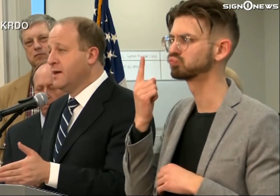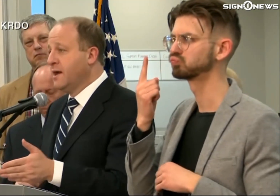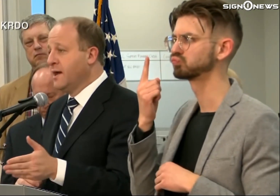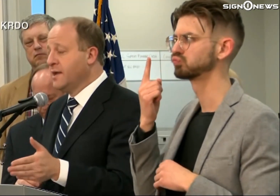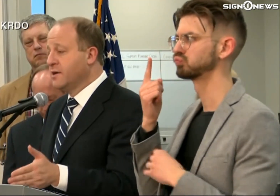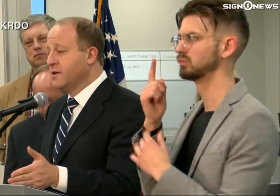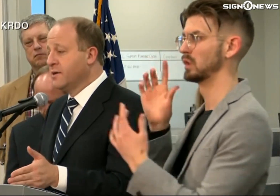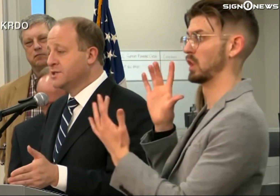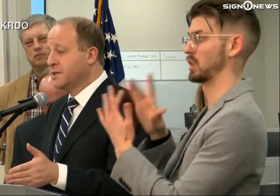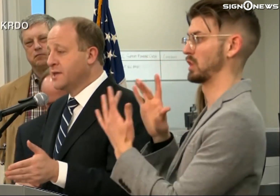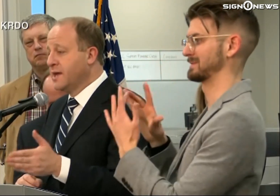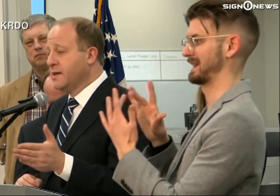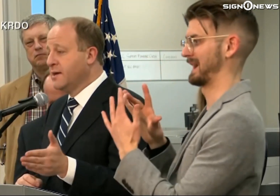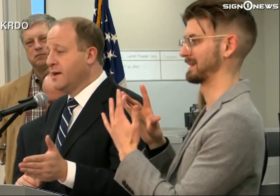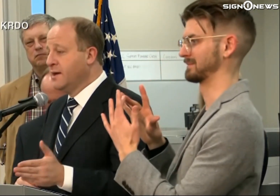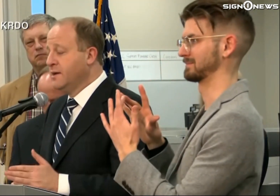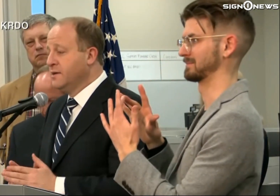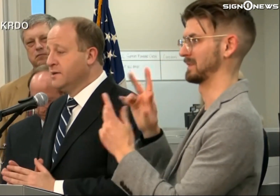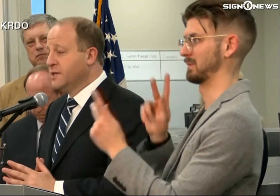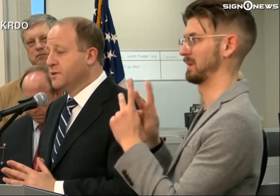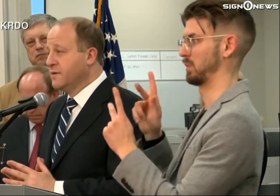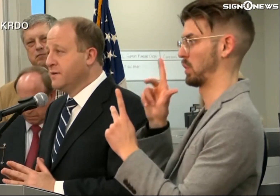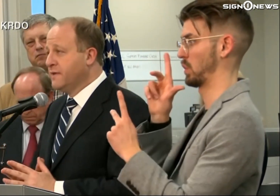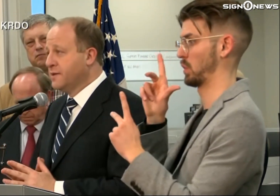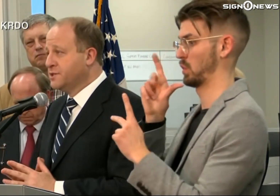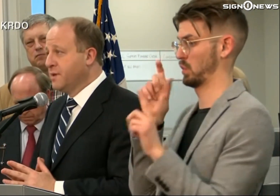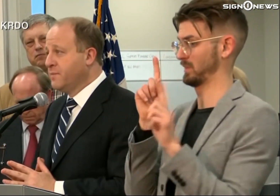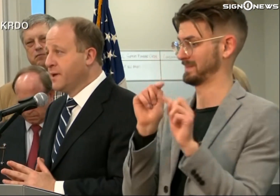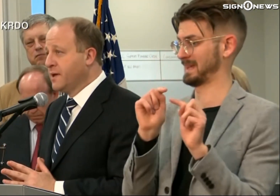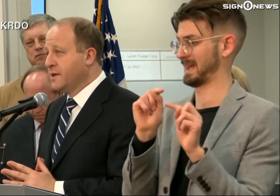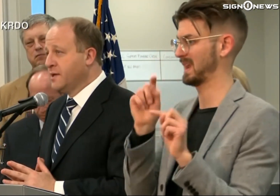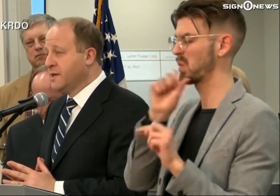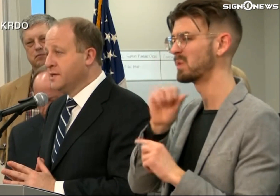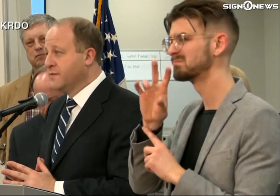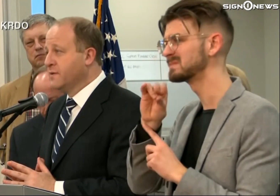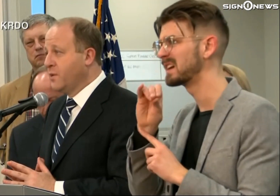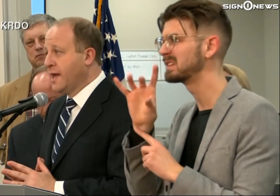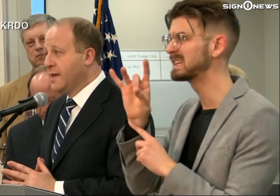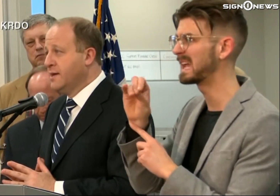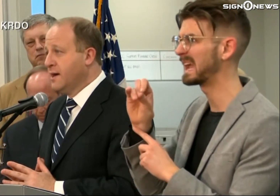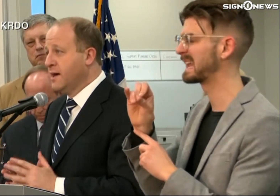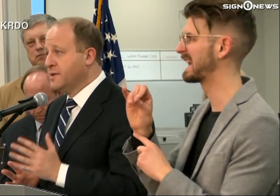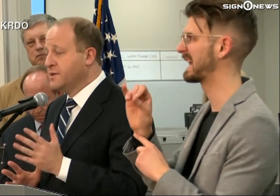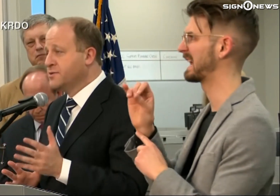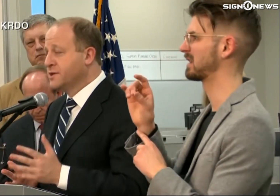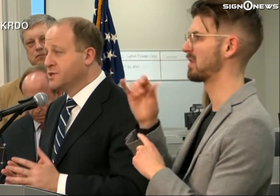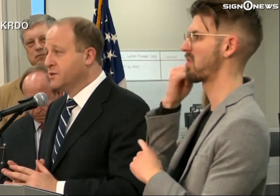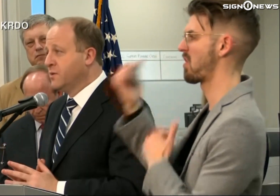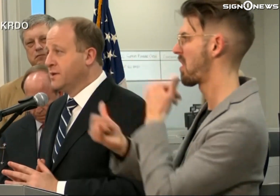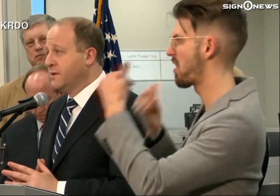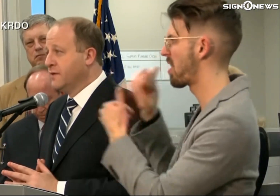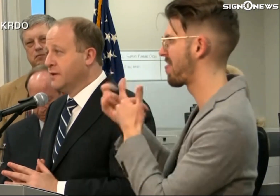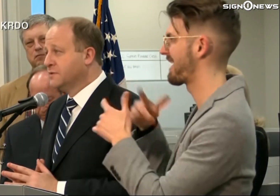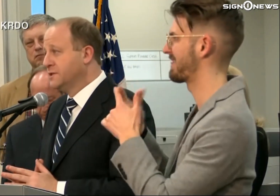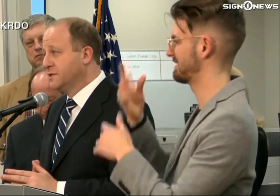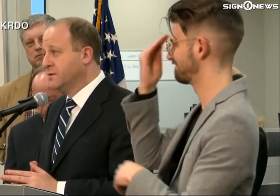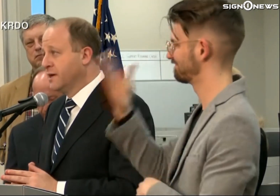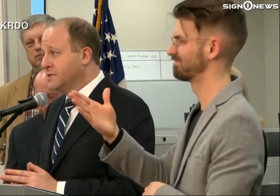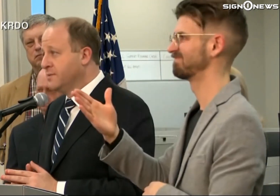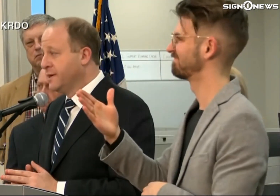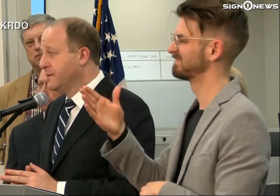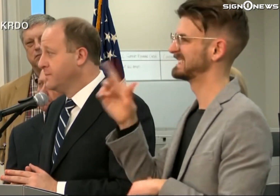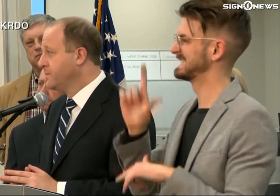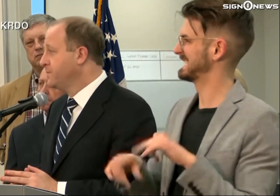80s and encourage that they join in fellowship in a different way than the traditional one that involves